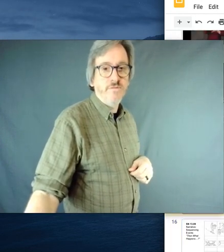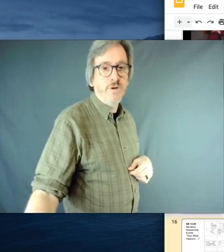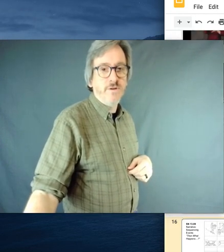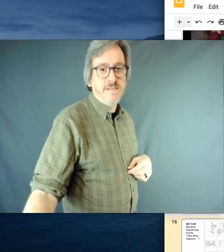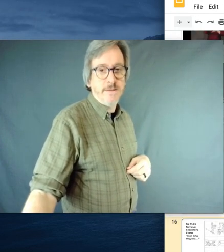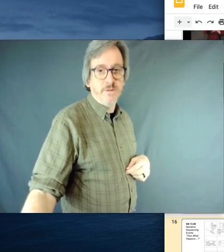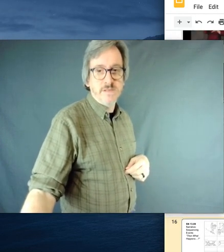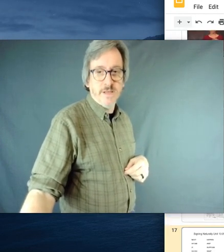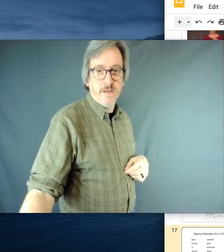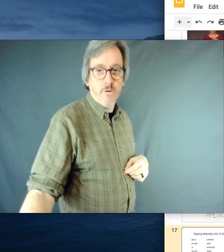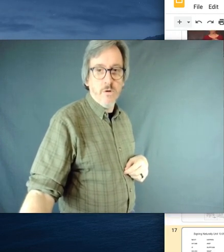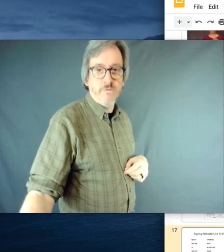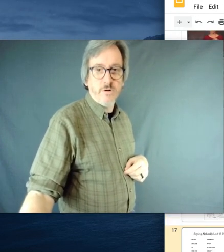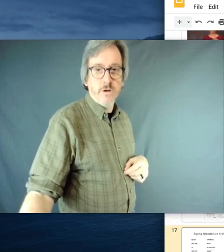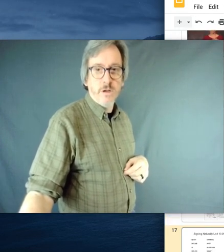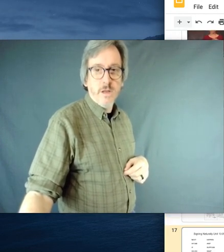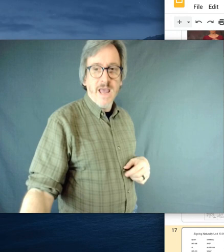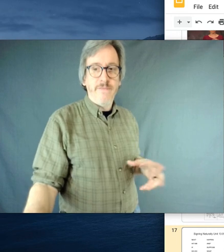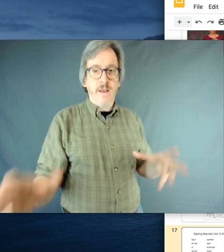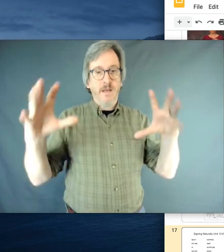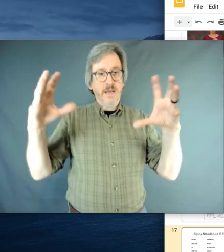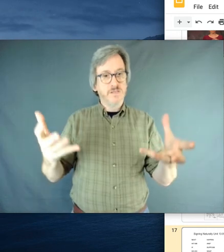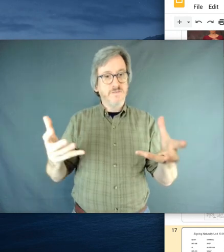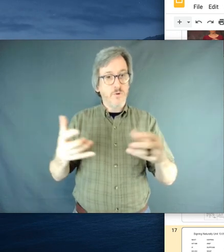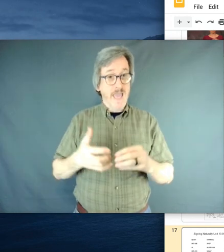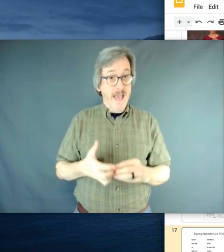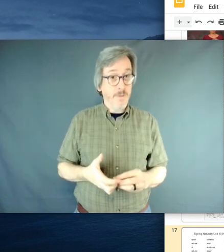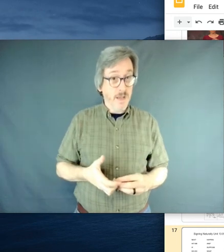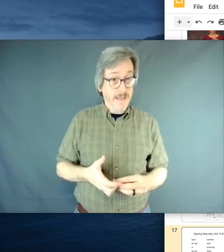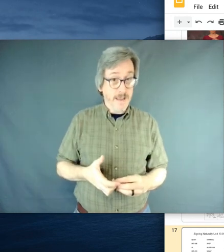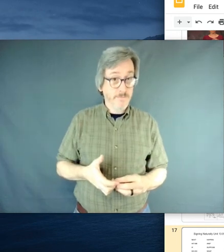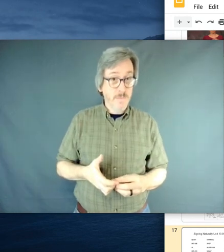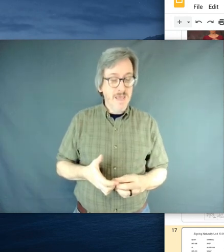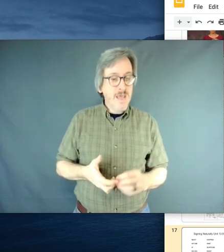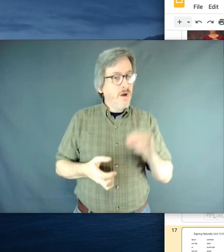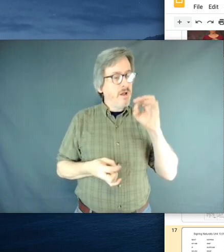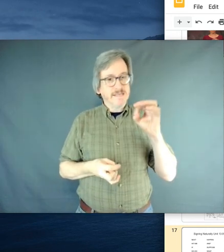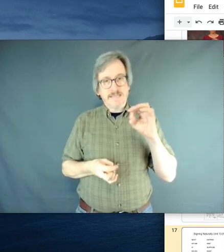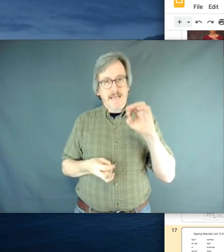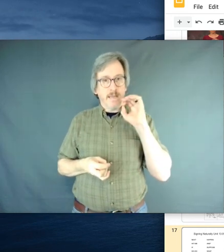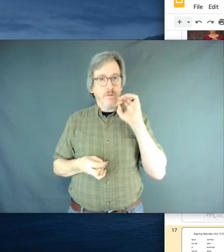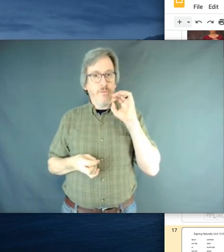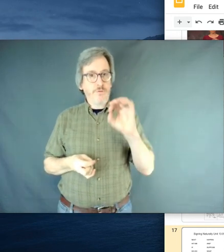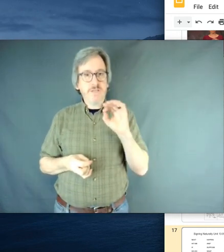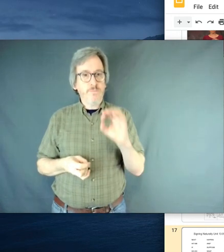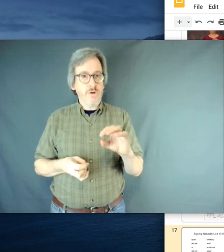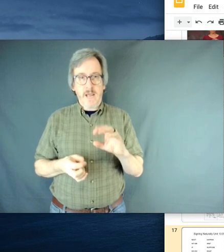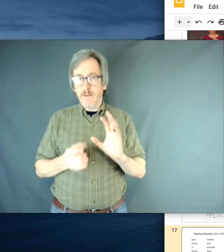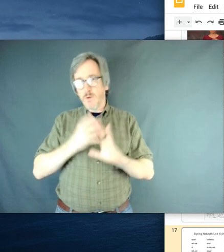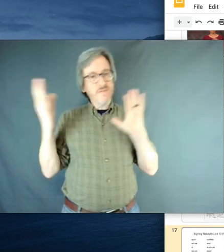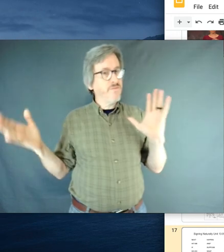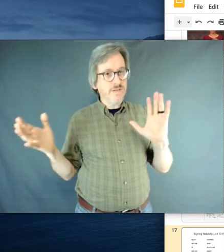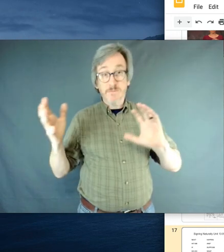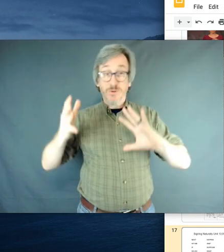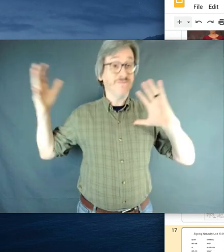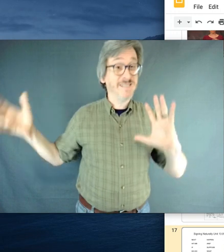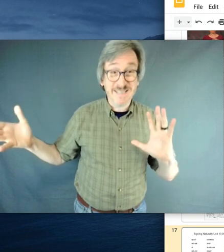A few different examples that we can go over. And then here's the vocab again. As I say, 13.9, most